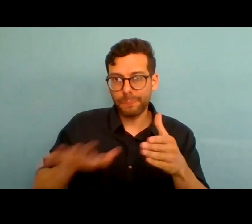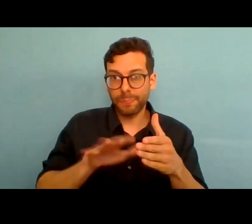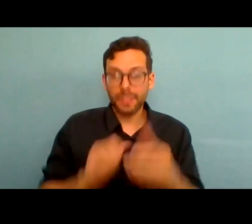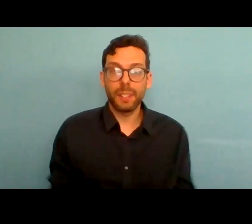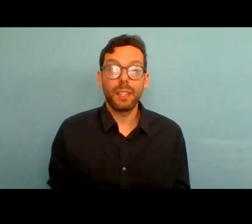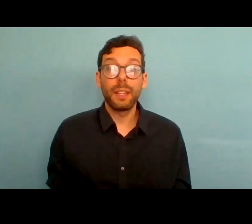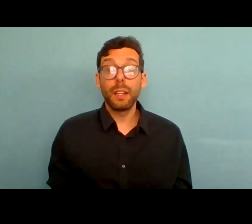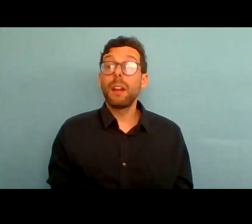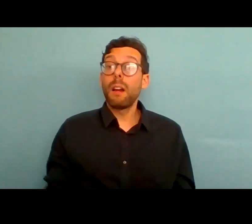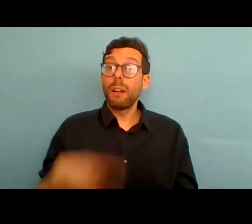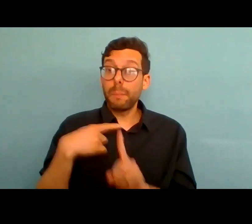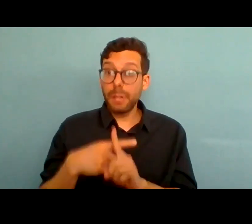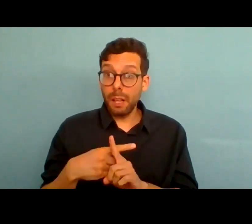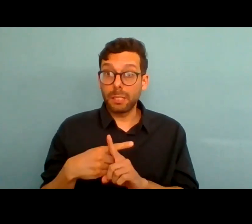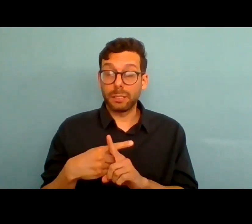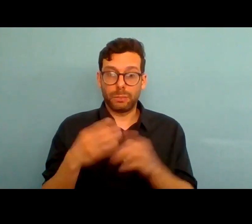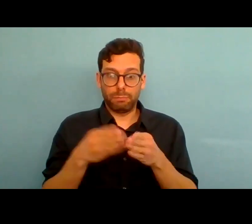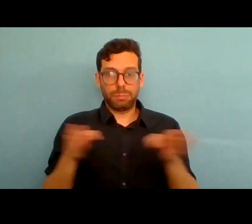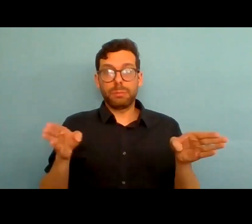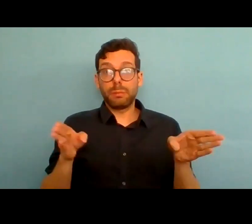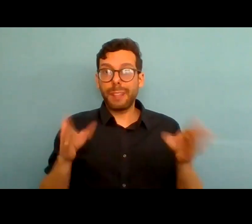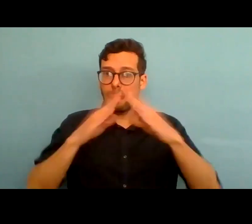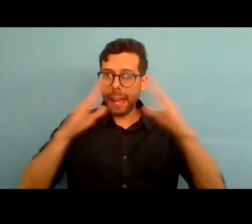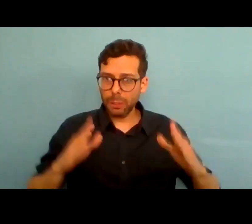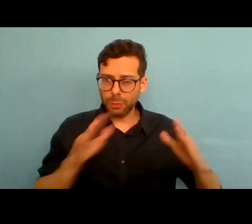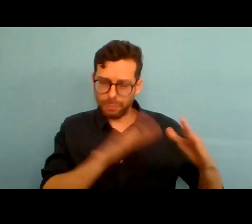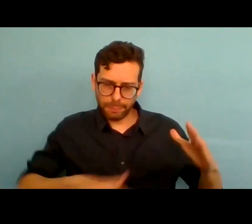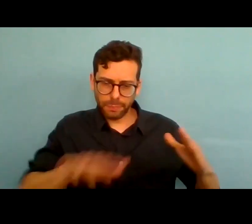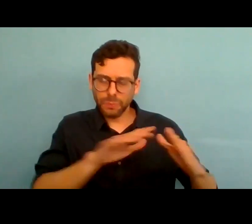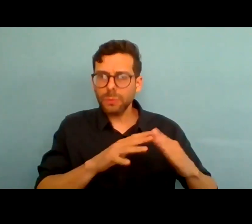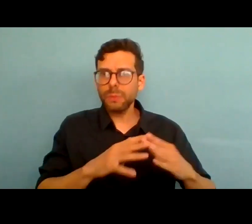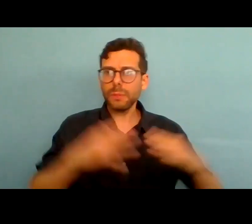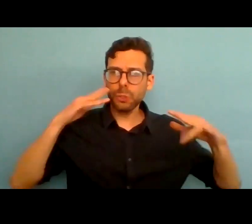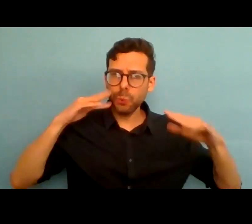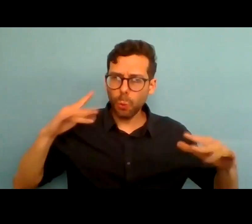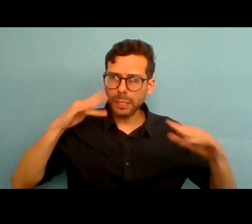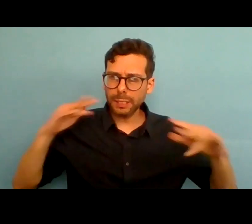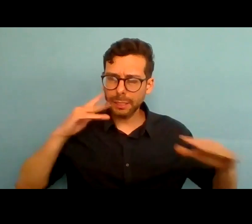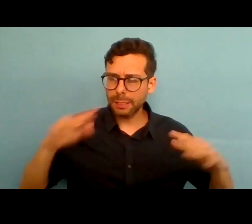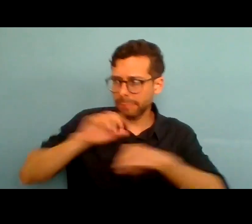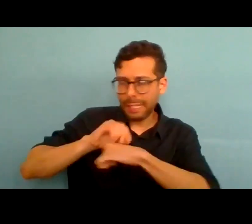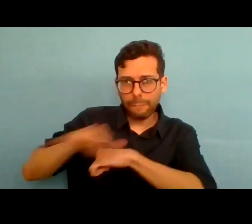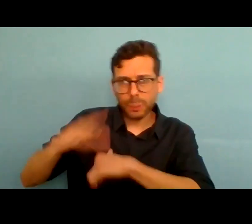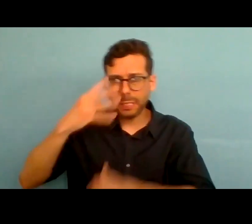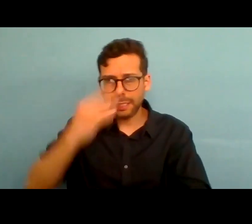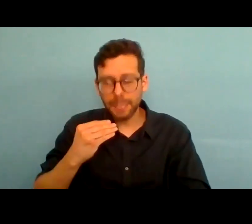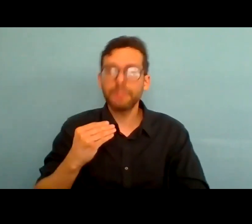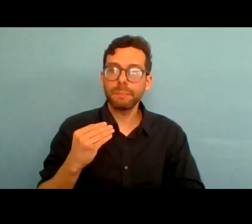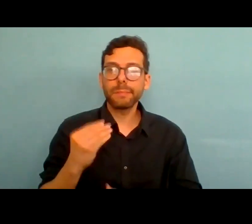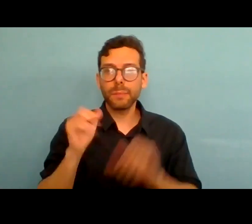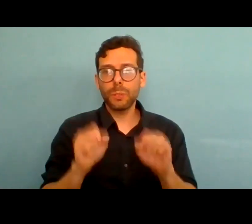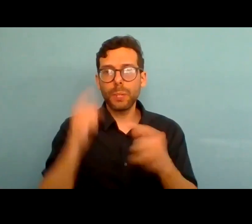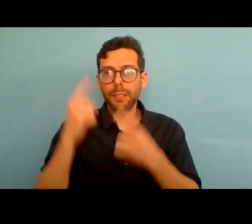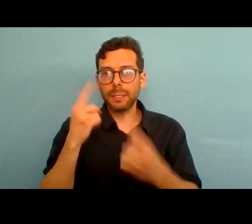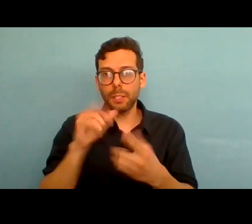household environment, what noises are likely interfering with that child's sleep? Those are all things to kind of consider as you're